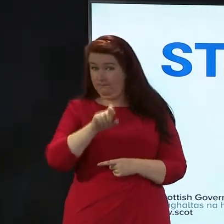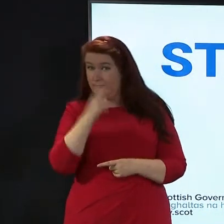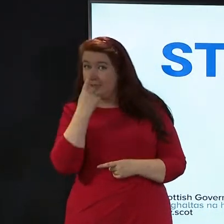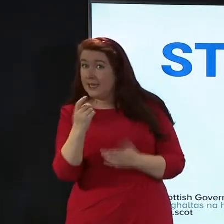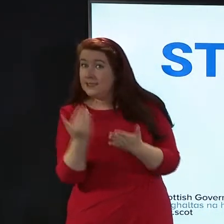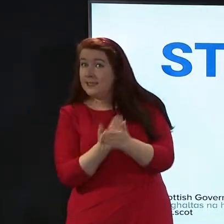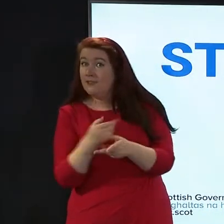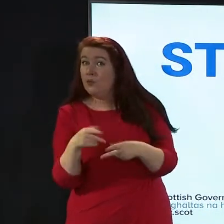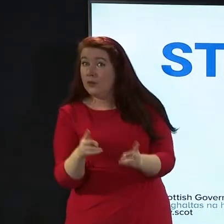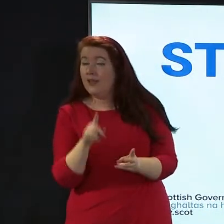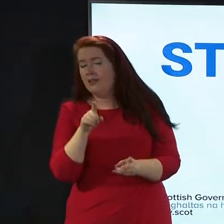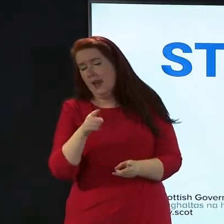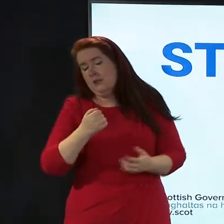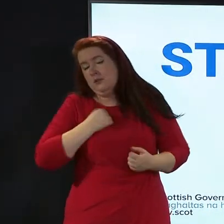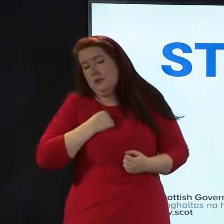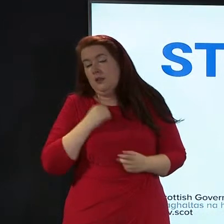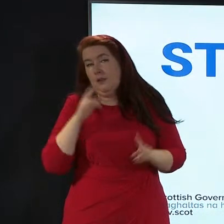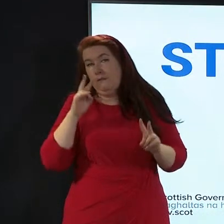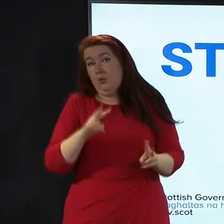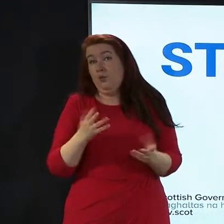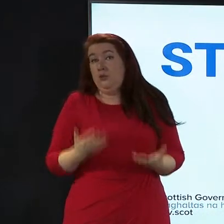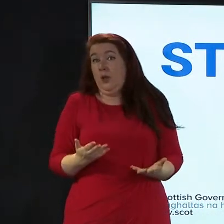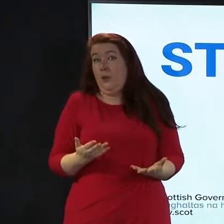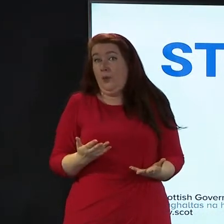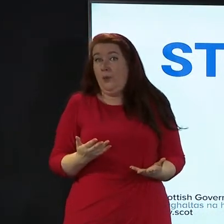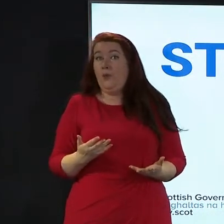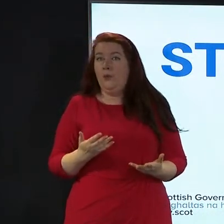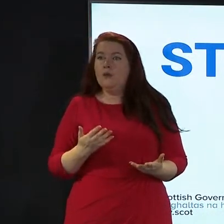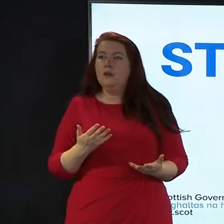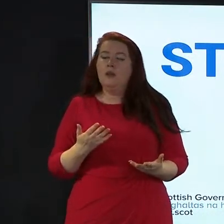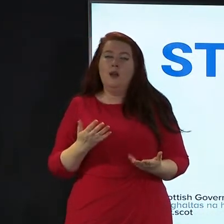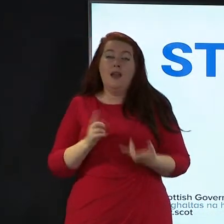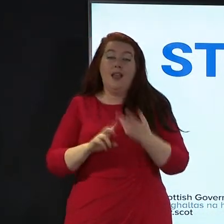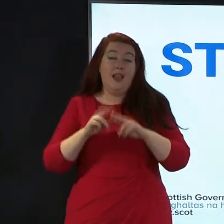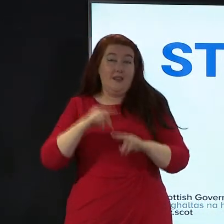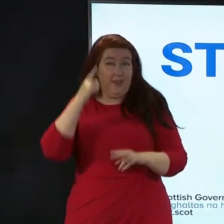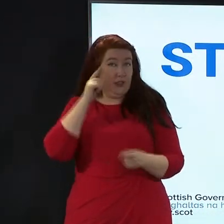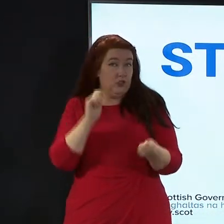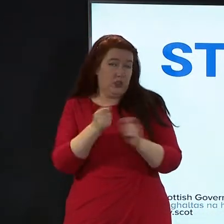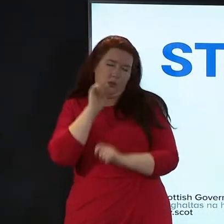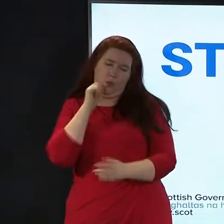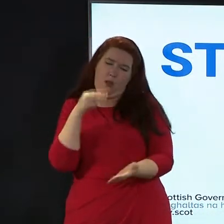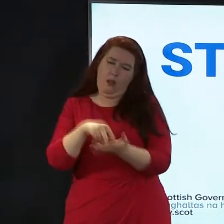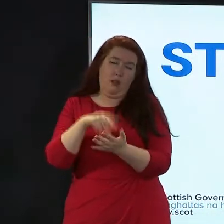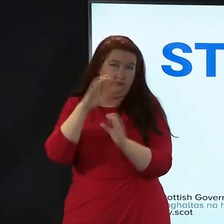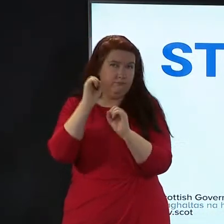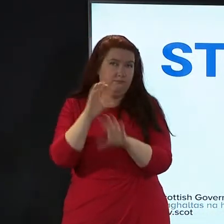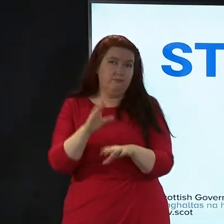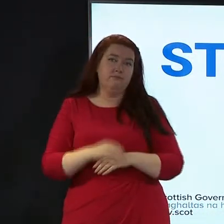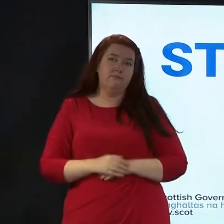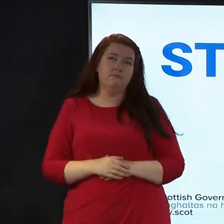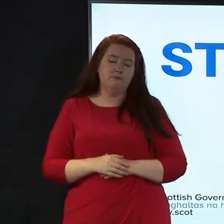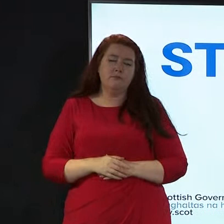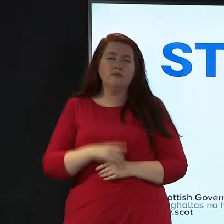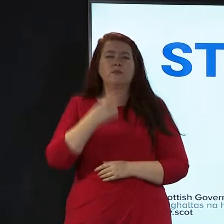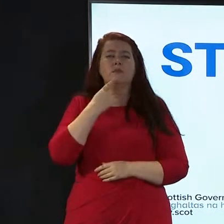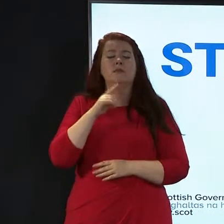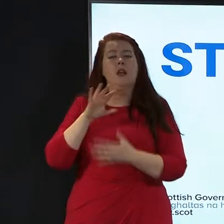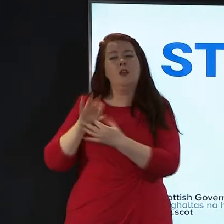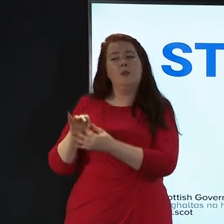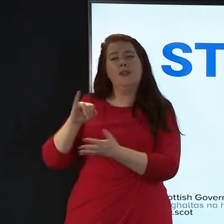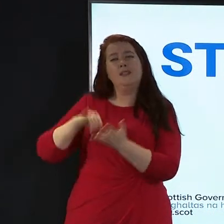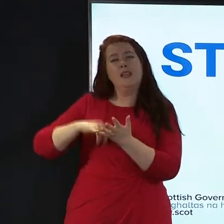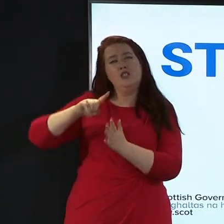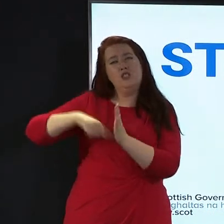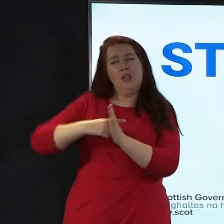And, you know, obviously, if that changes, I will stand here and tell people why I think that has changed. In terms of Sajid Javid's